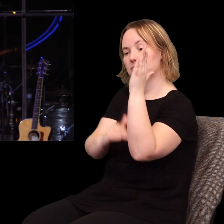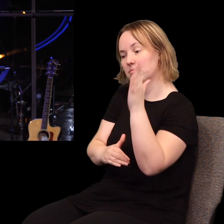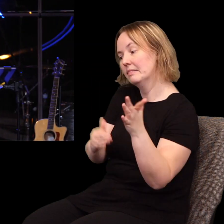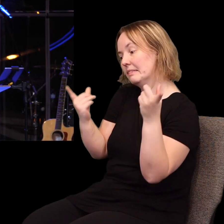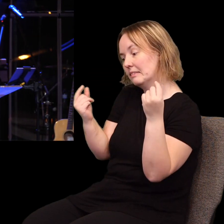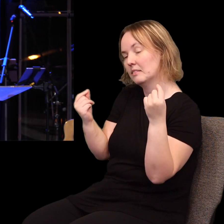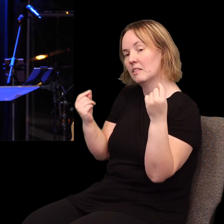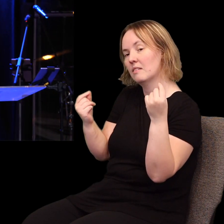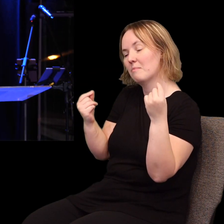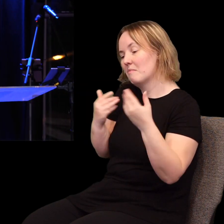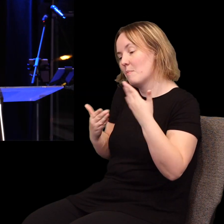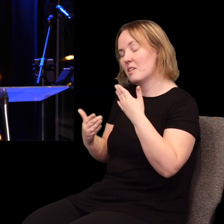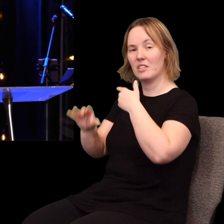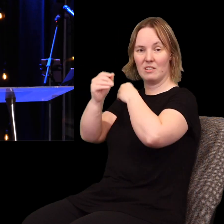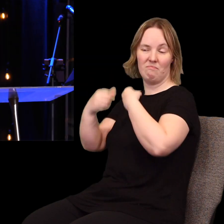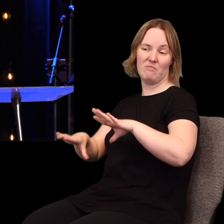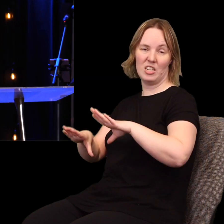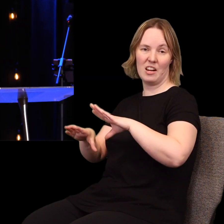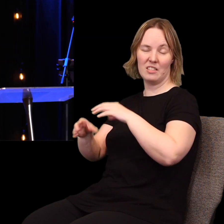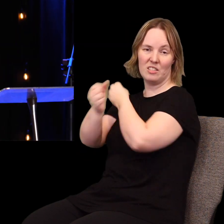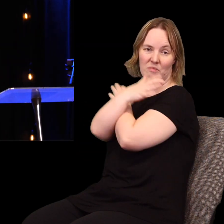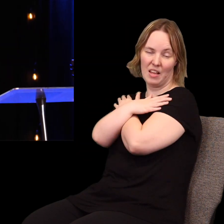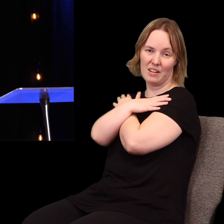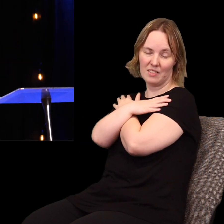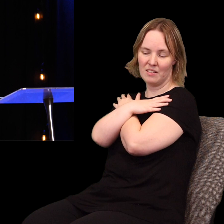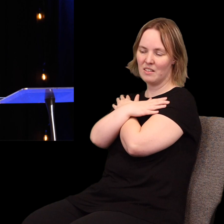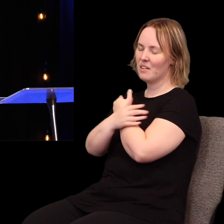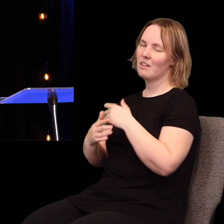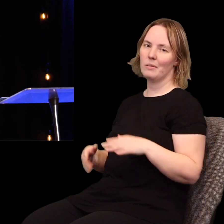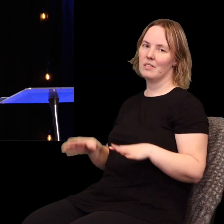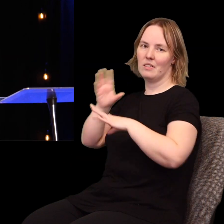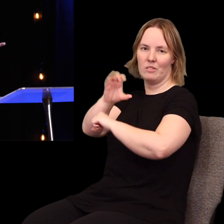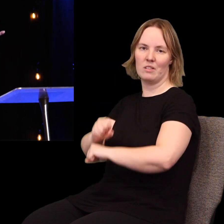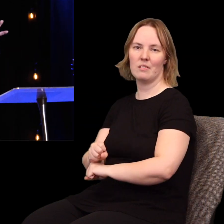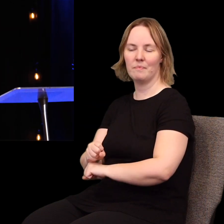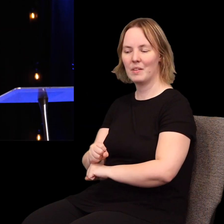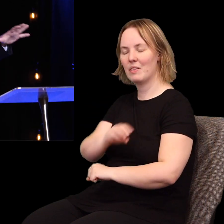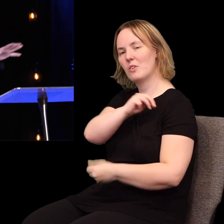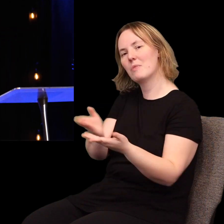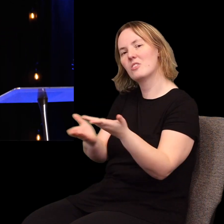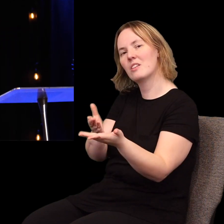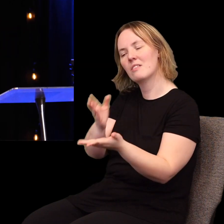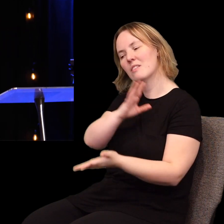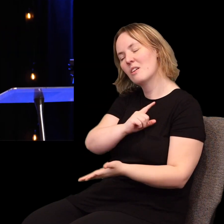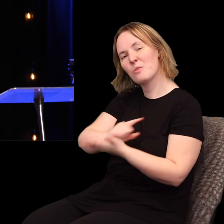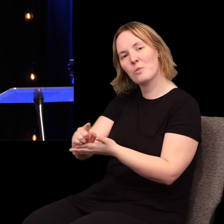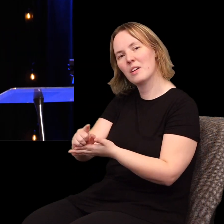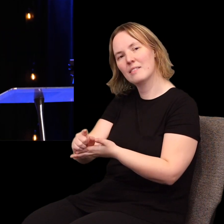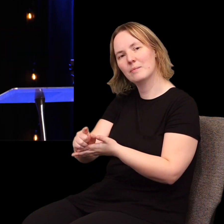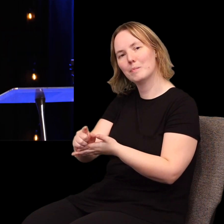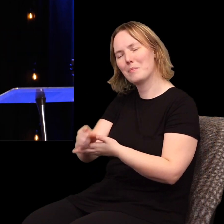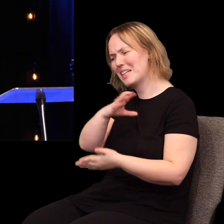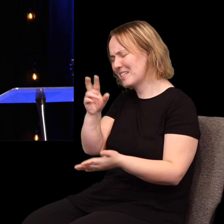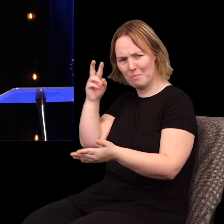And hopefully we get a chance to relax a little bit. We very easily are given to routine. Even if you're ministering through the week, involved